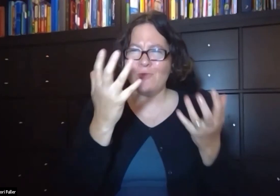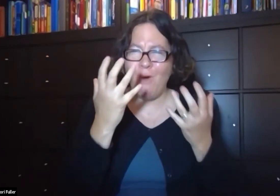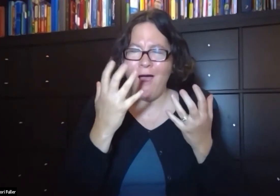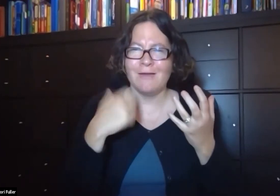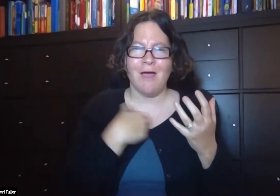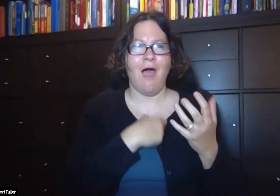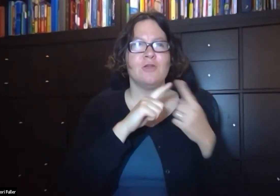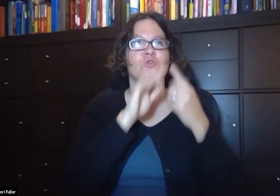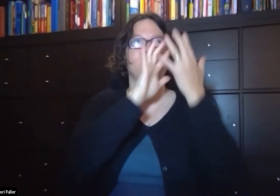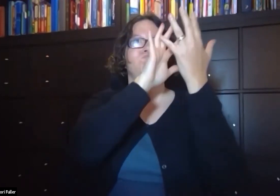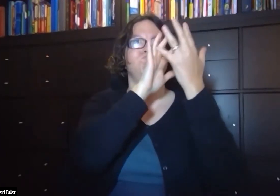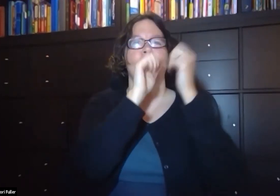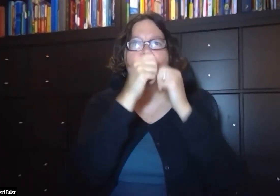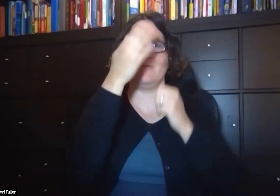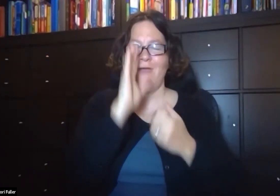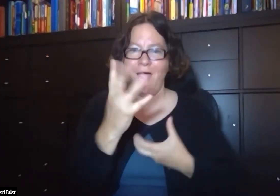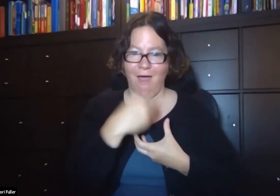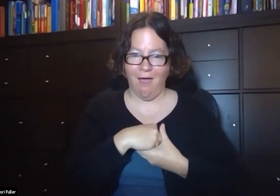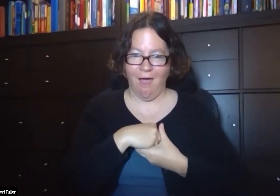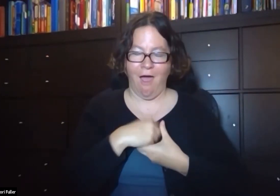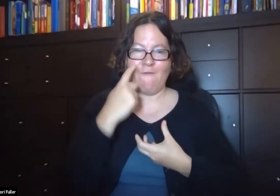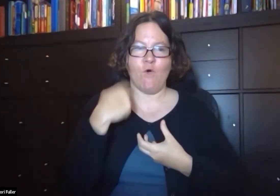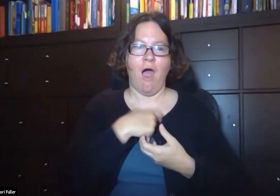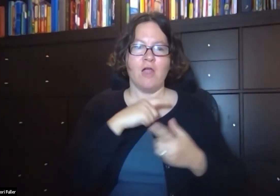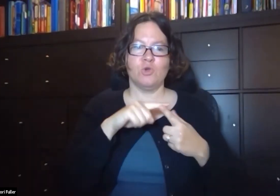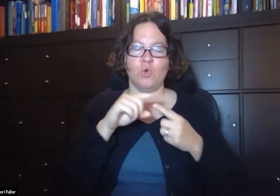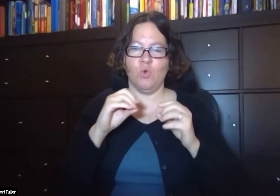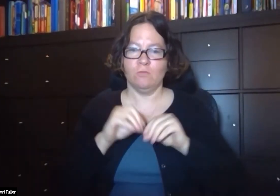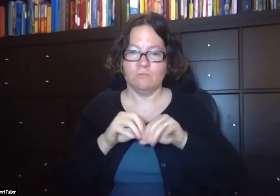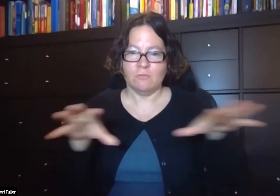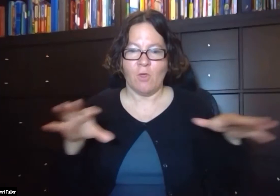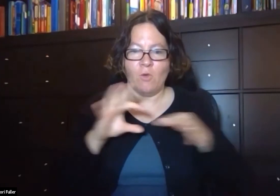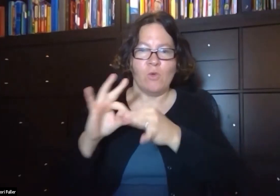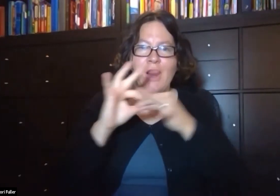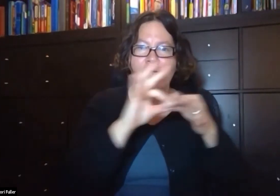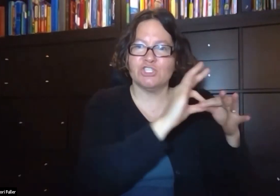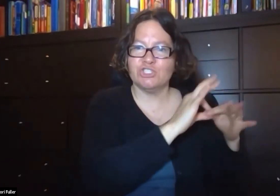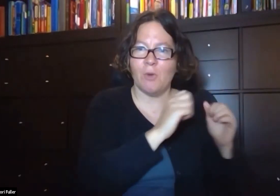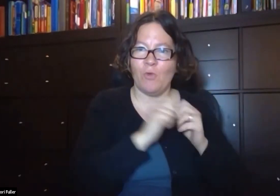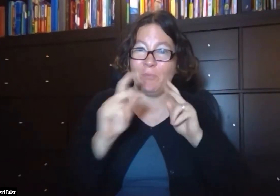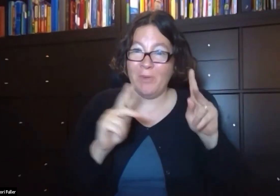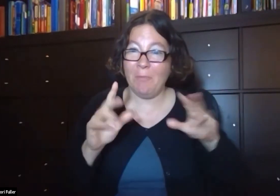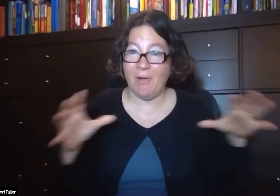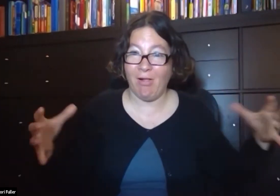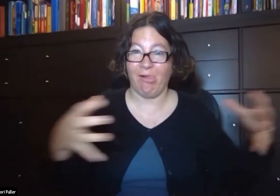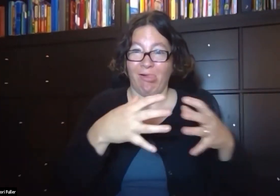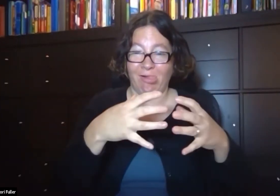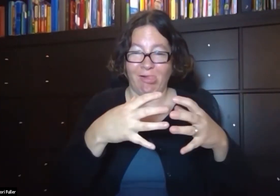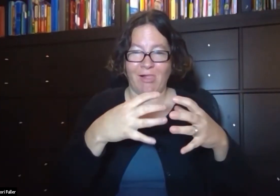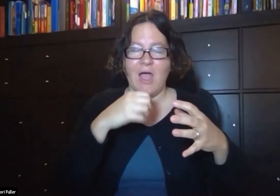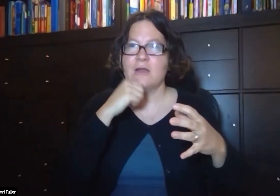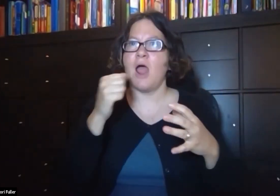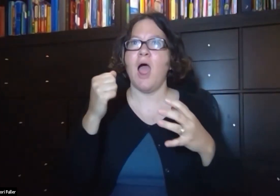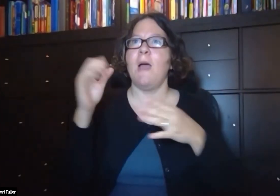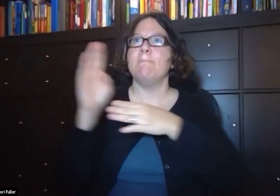that what the greater priorities are, and that God also longs for us to be in relationship with